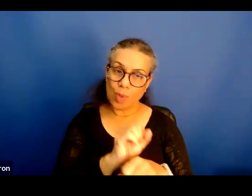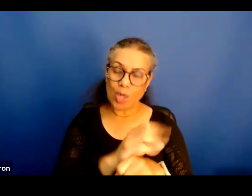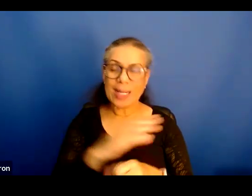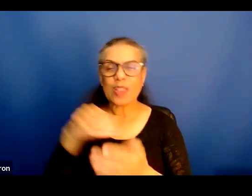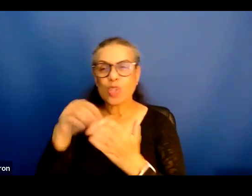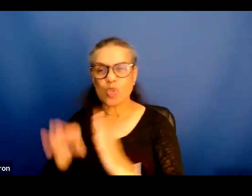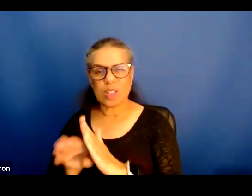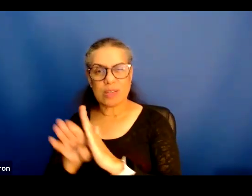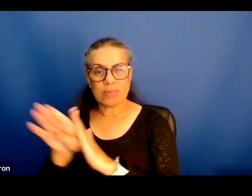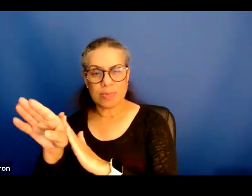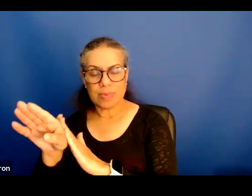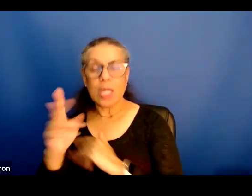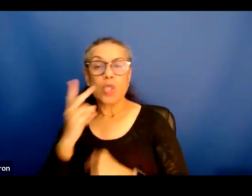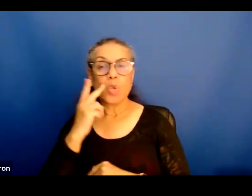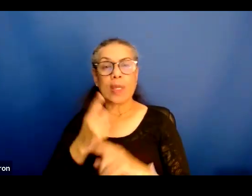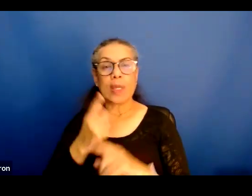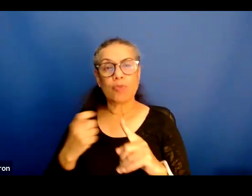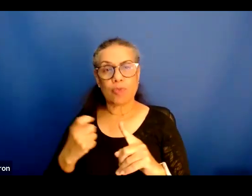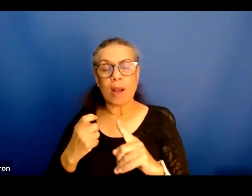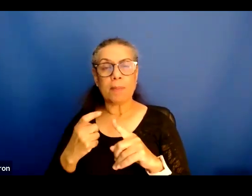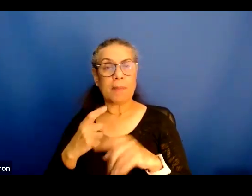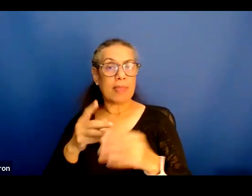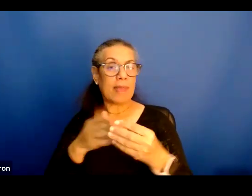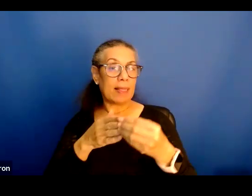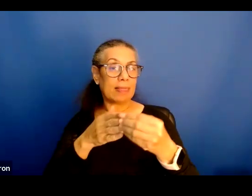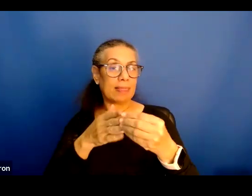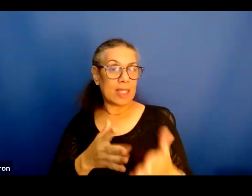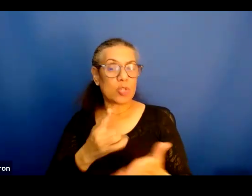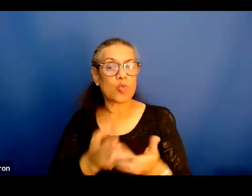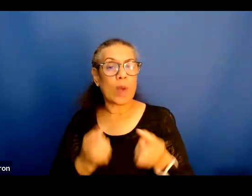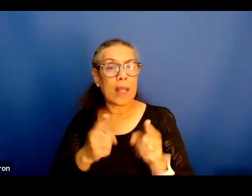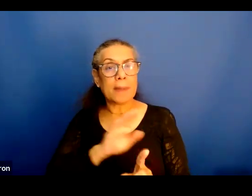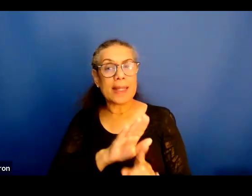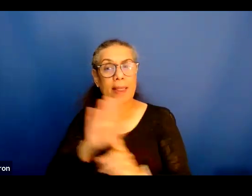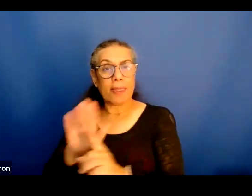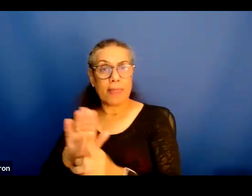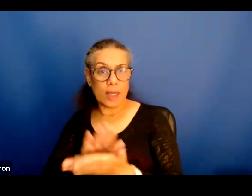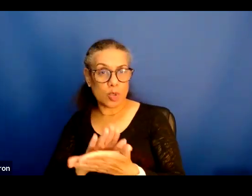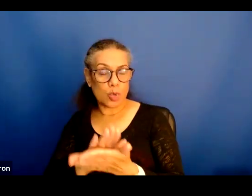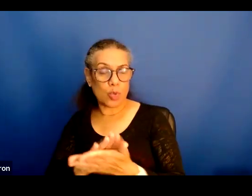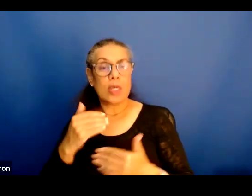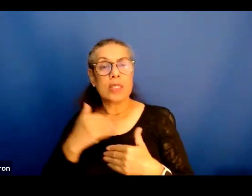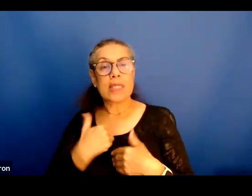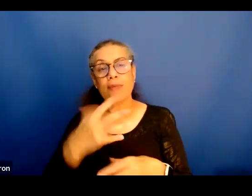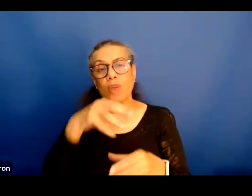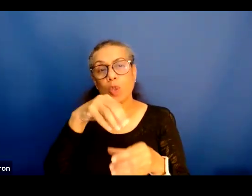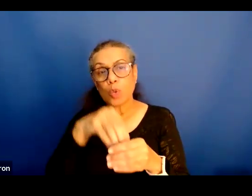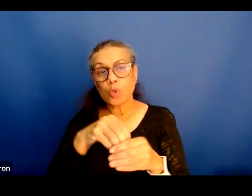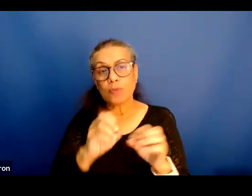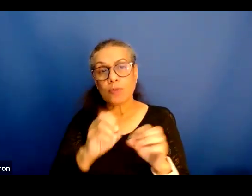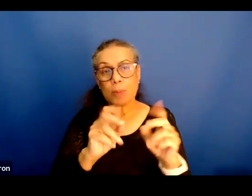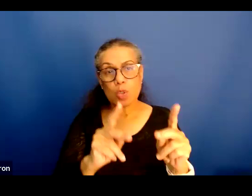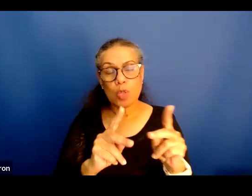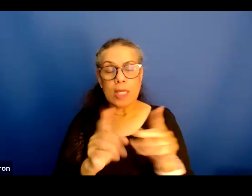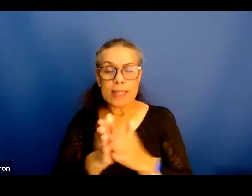making progress. You will hear from school leaders about the incredible work happening in their school community to expand inclusive opportunities that accelerate